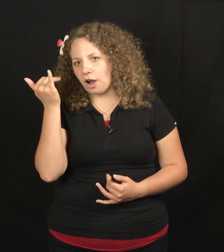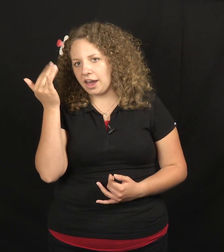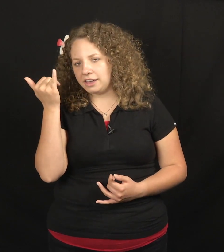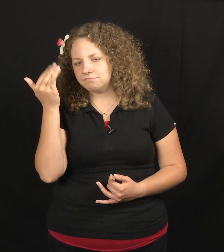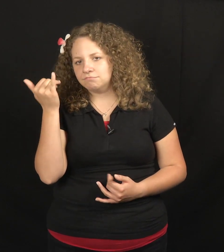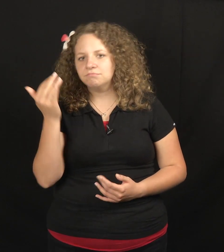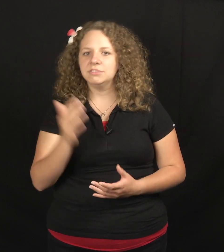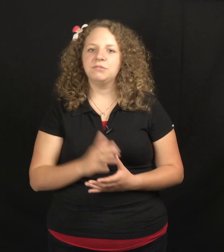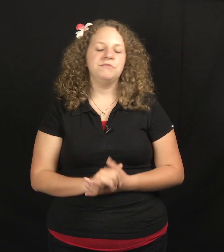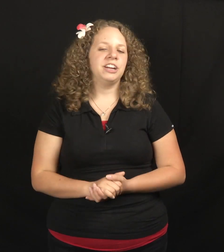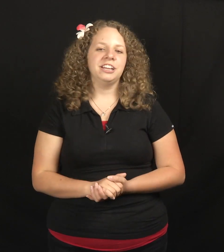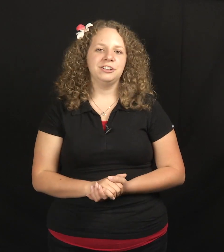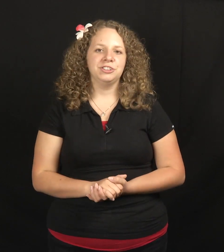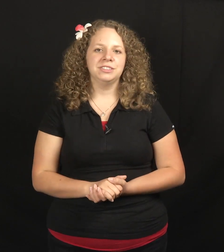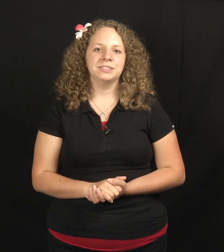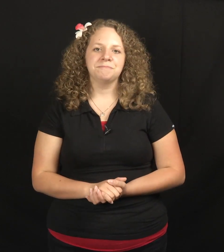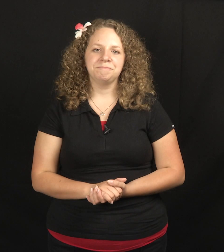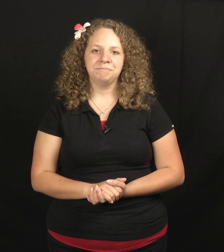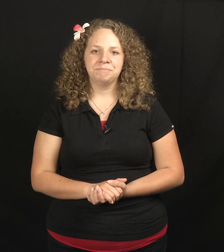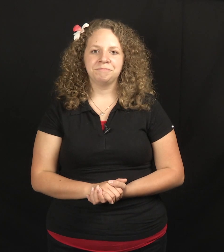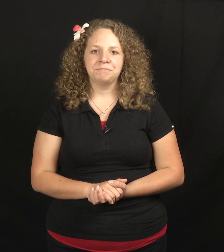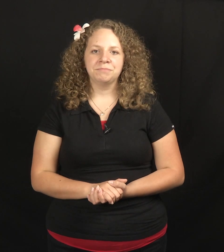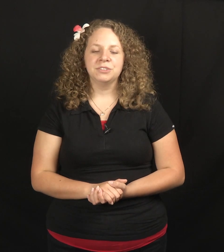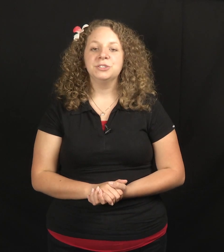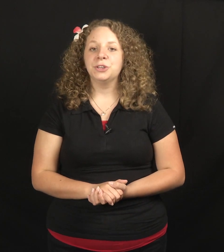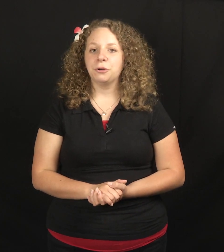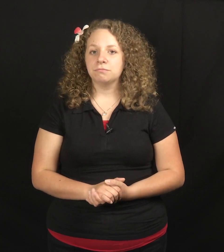why, different variations. So,